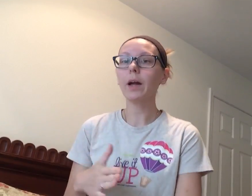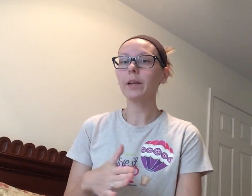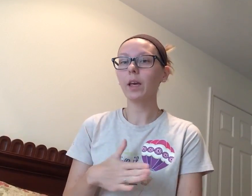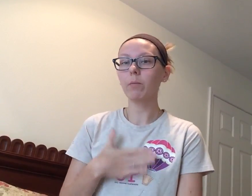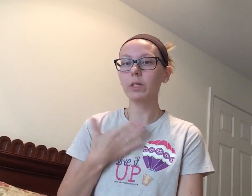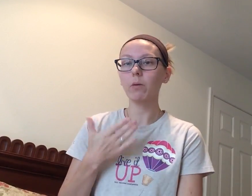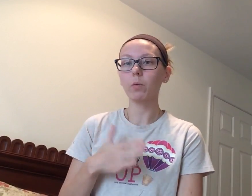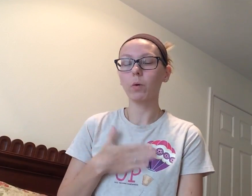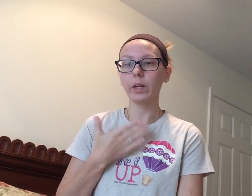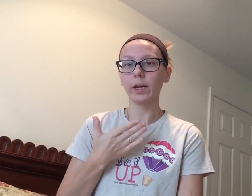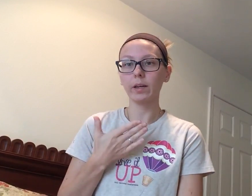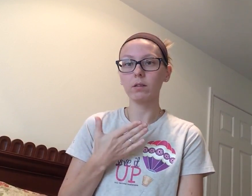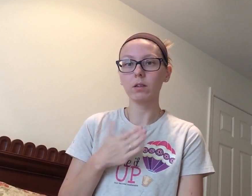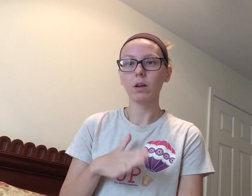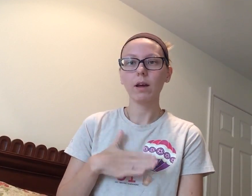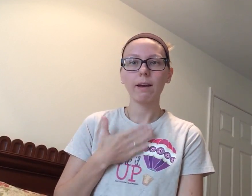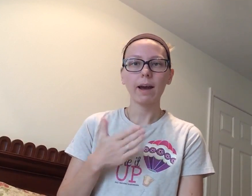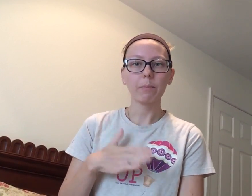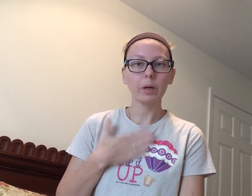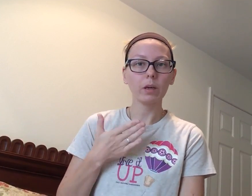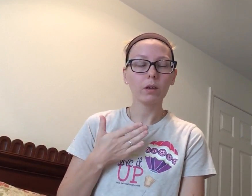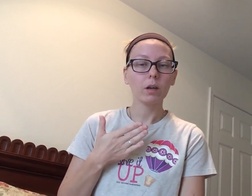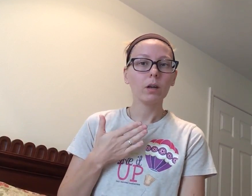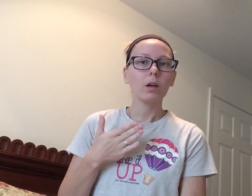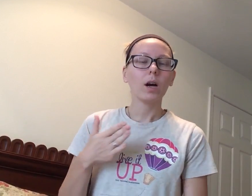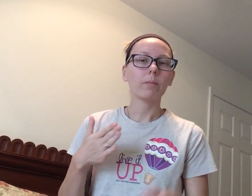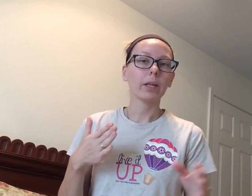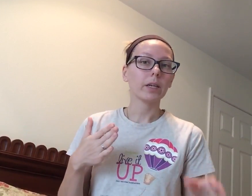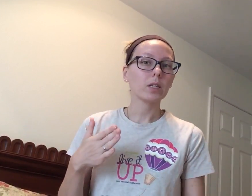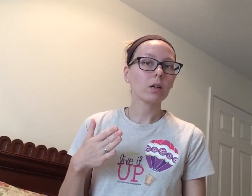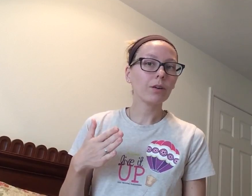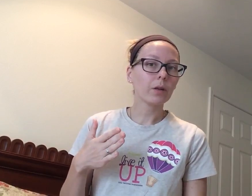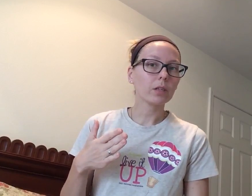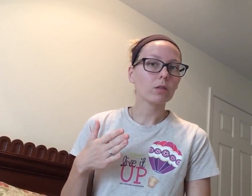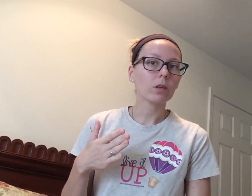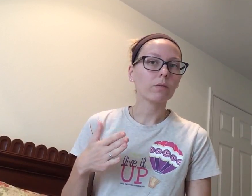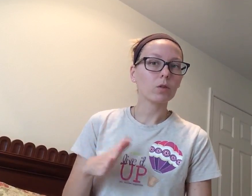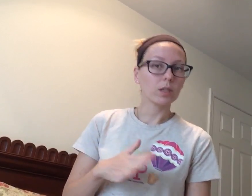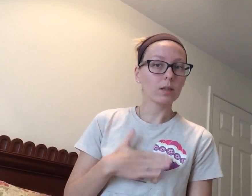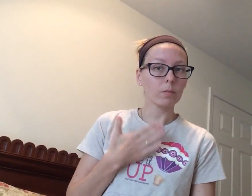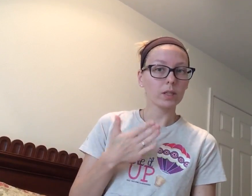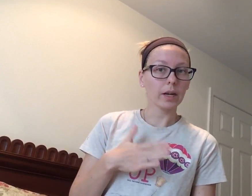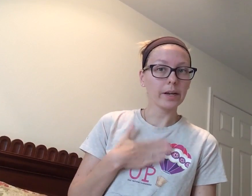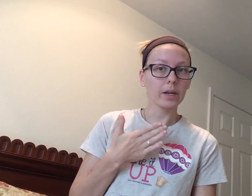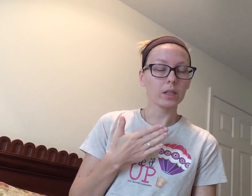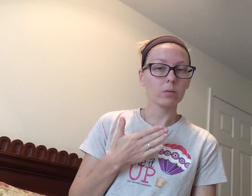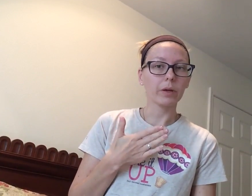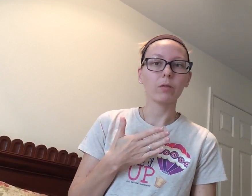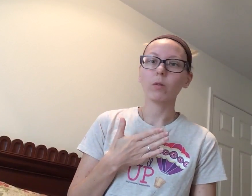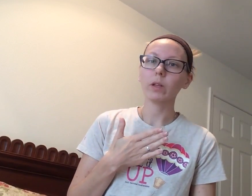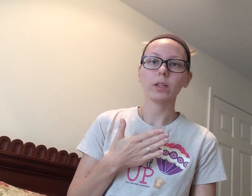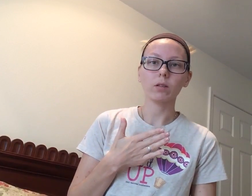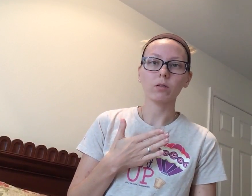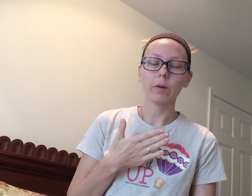sign can be done with one hand, happy. I like to tell you that so that if you see someone signing it this way, you know that that's also